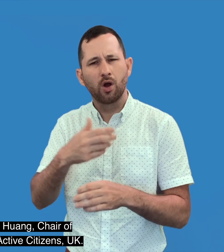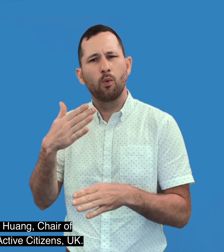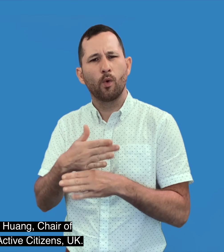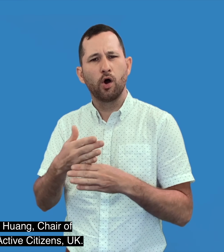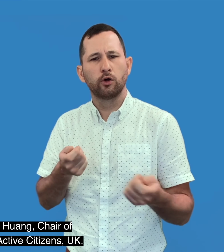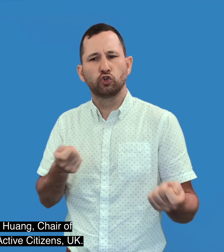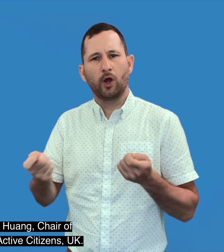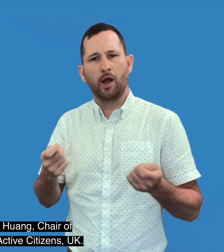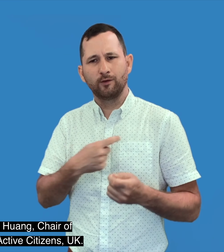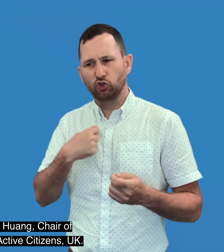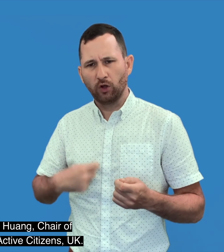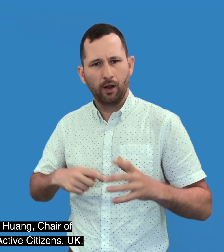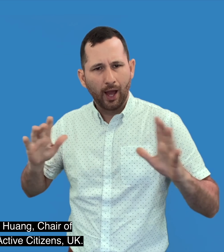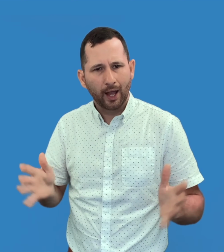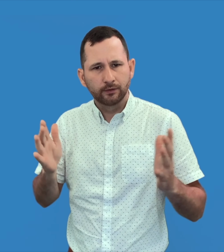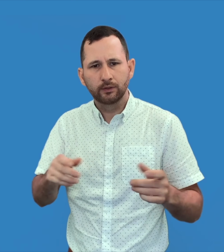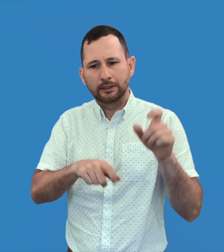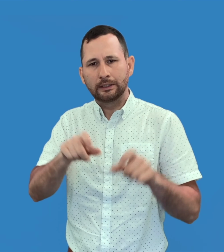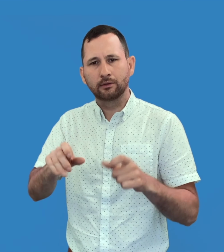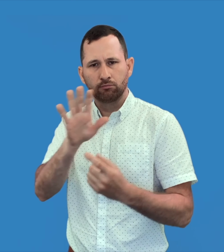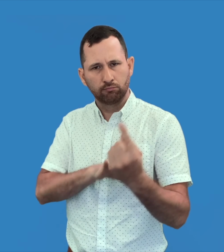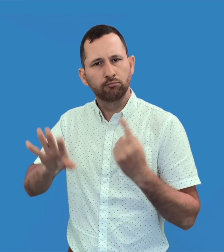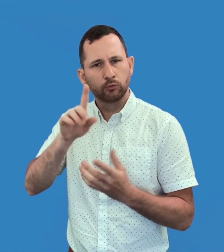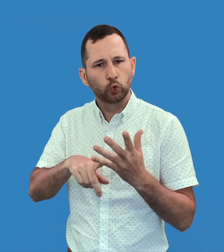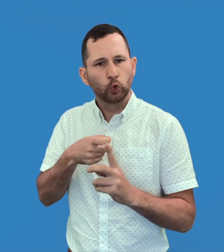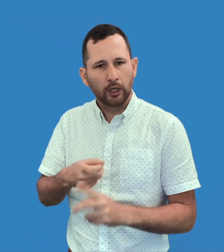Chair of Chinese Active Citizens UK.